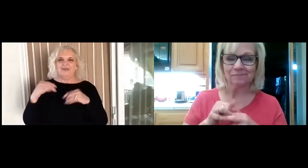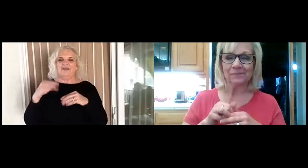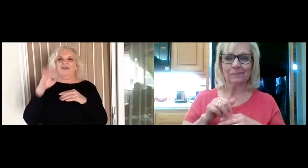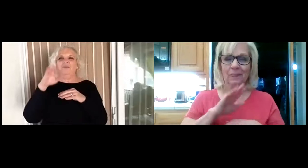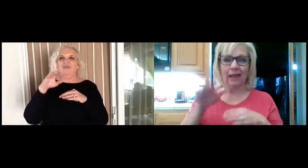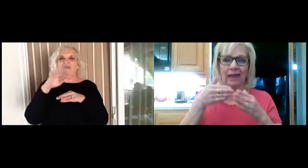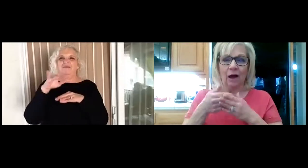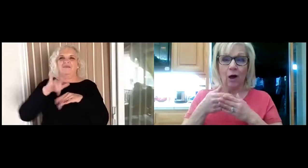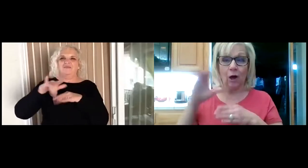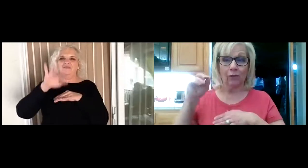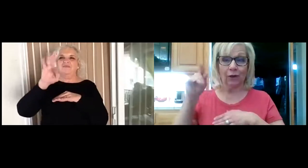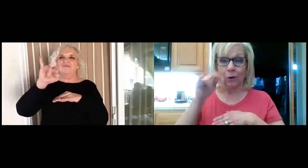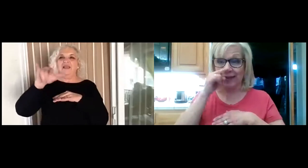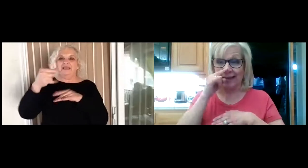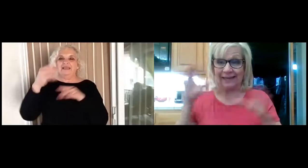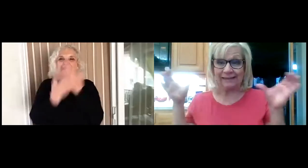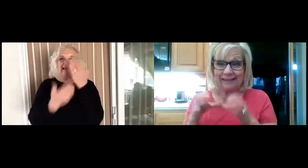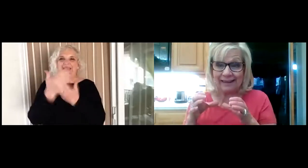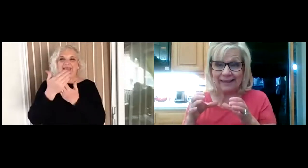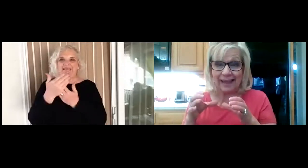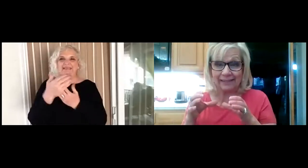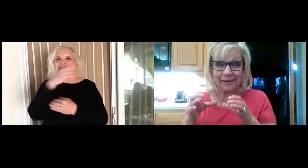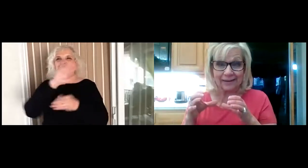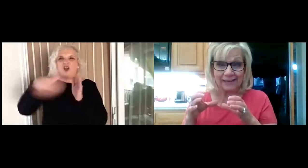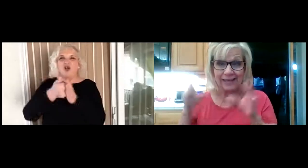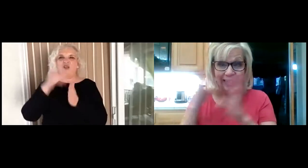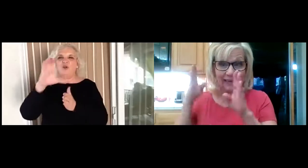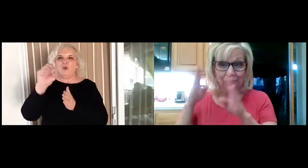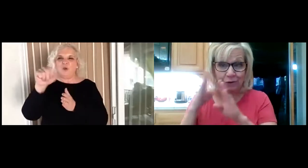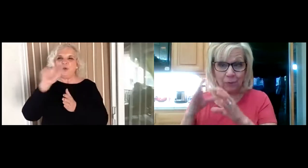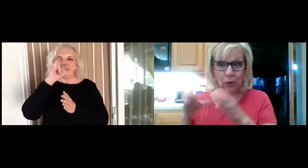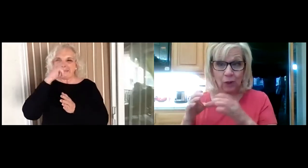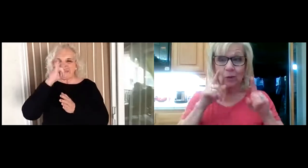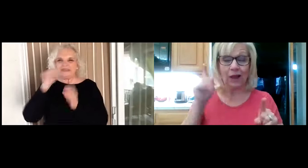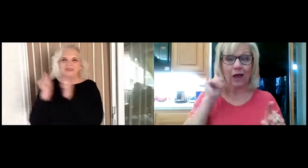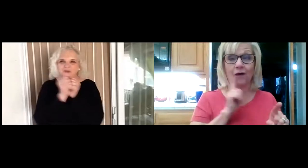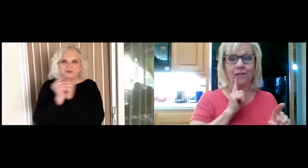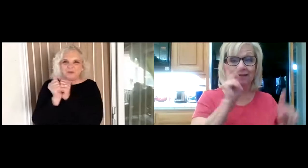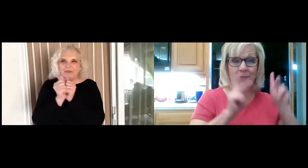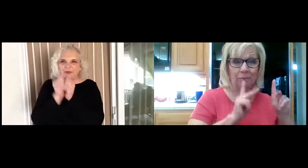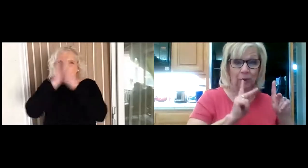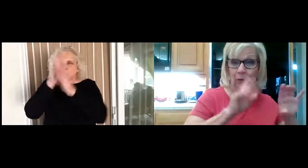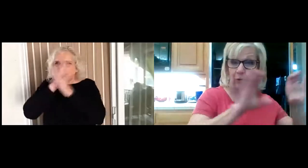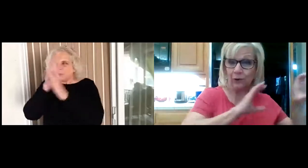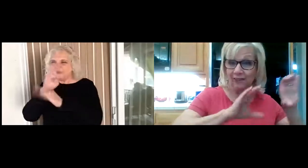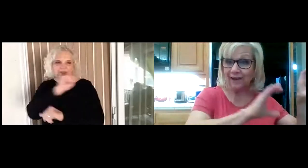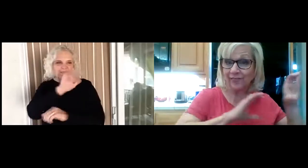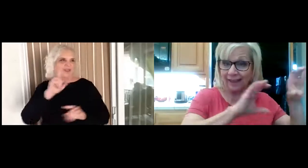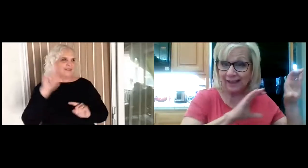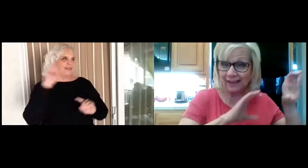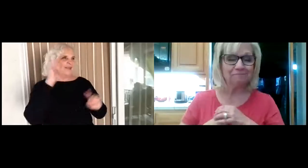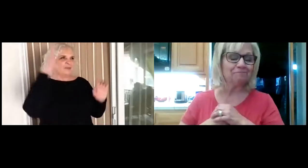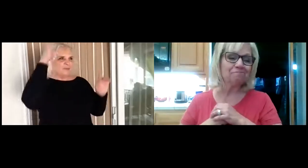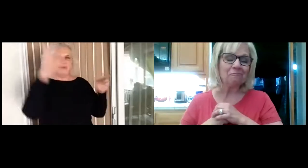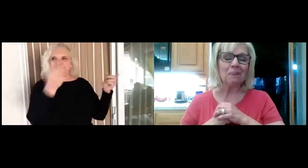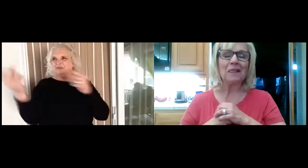Club, and all the Coda kids getting together and getting in trouble while all the deaf people were doing their